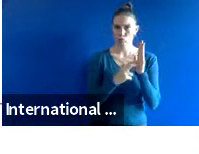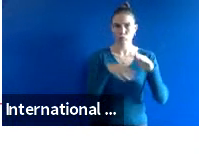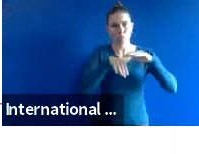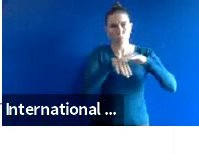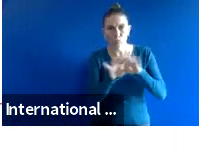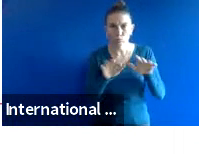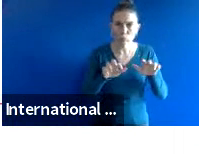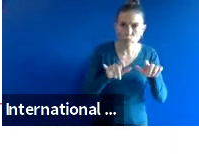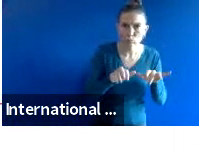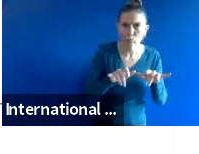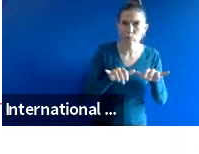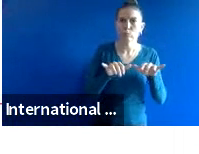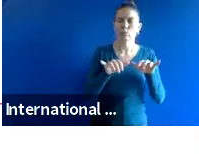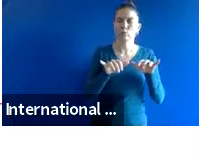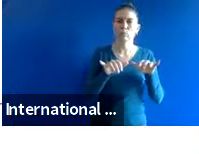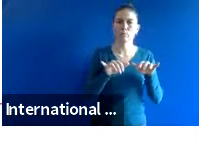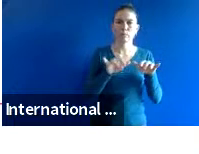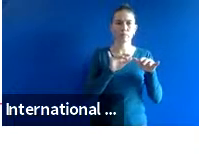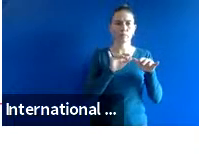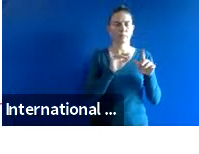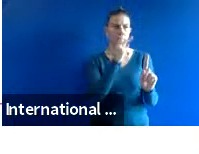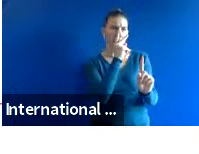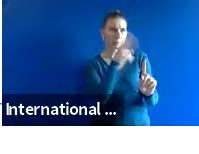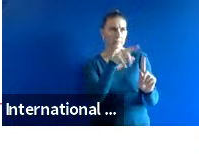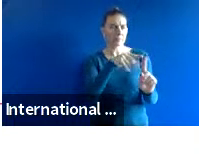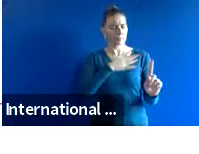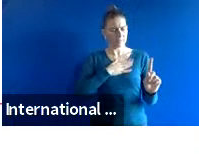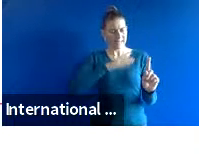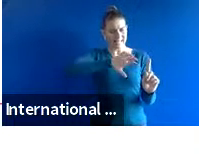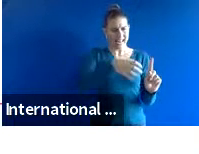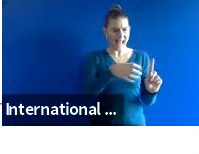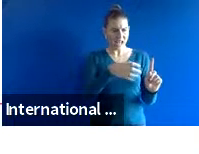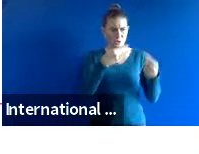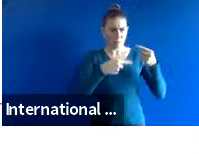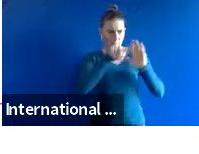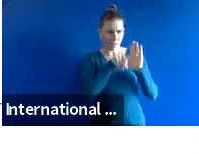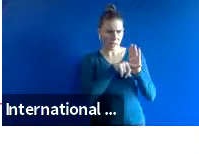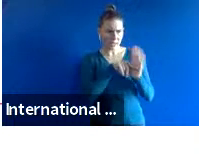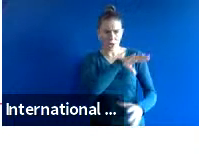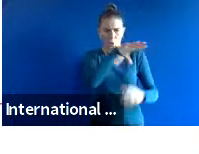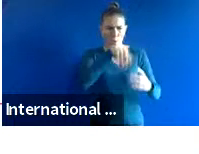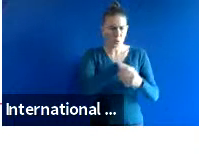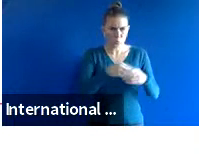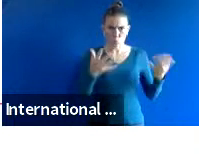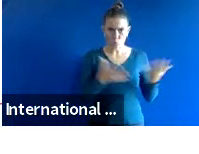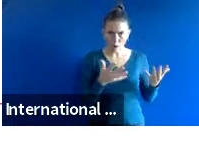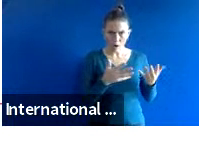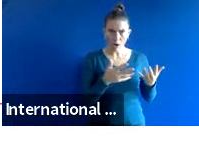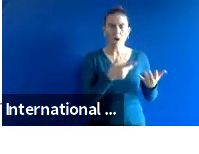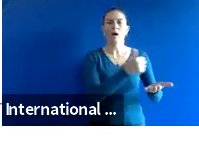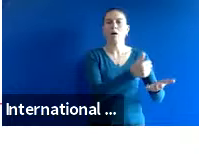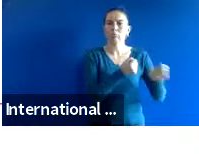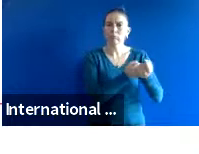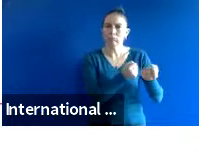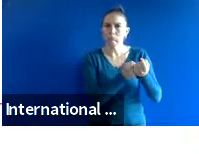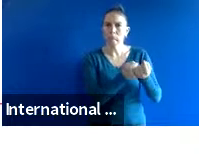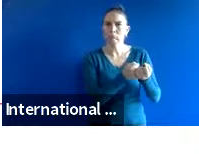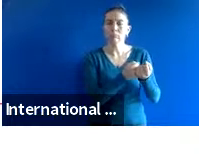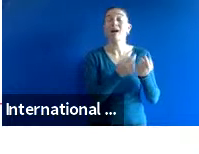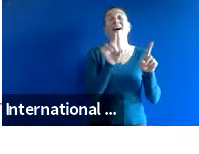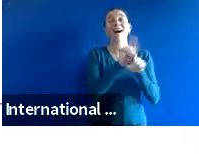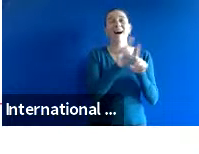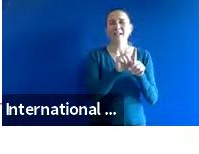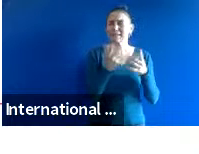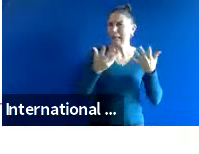offered, and so on, and also the national policies on inclusion. So we think that that will bring clarity